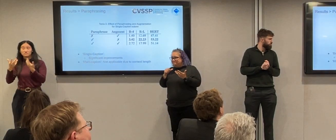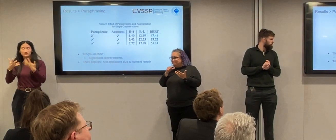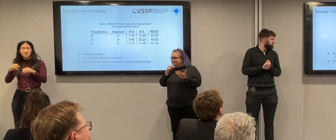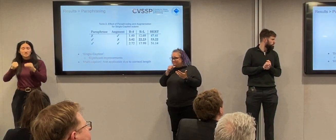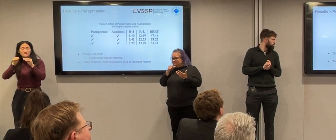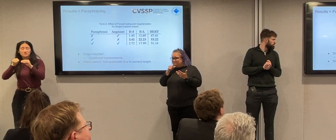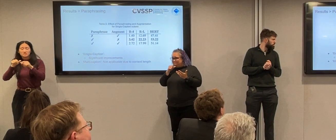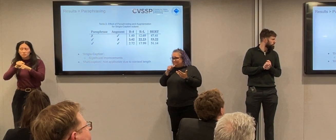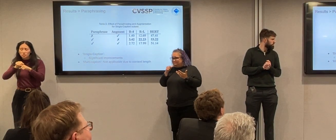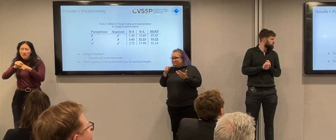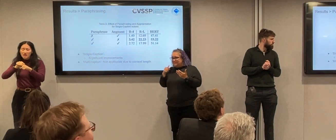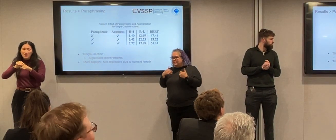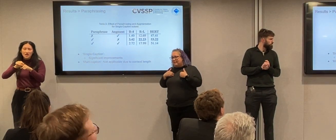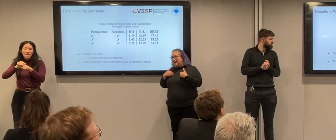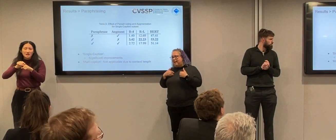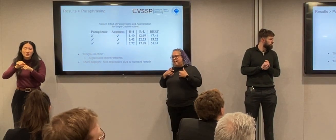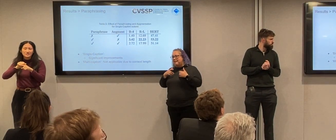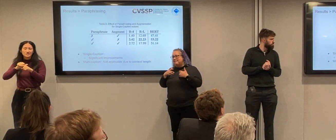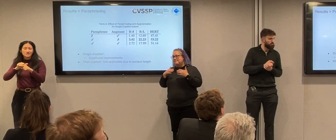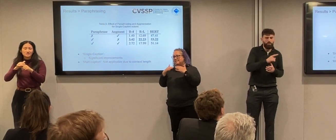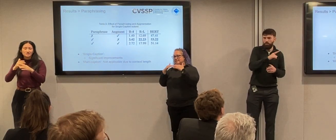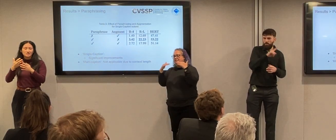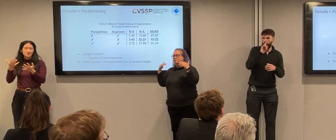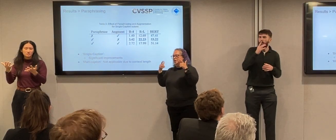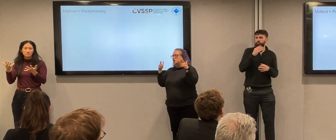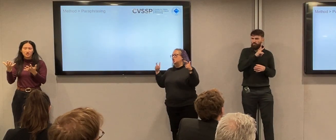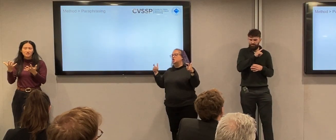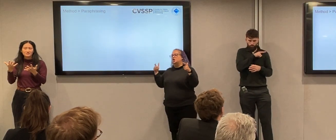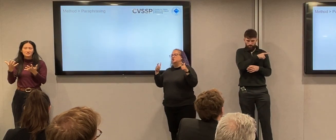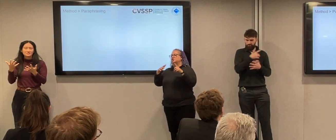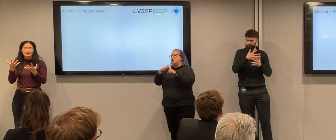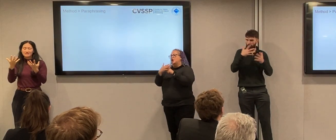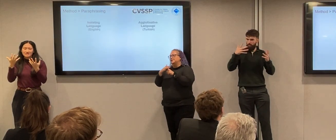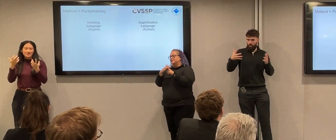large context as our multi-caption dataset.